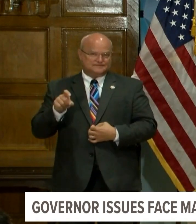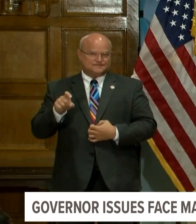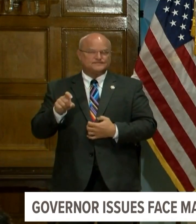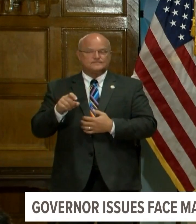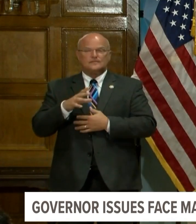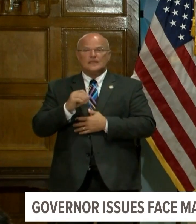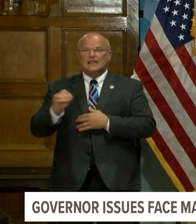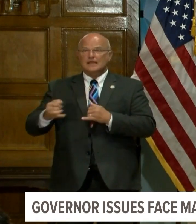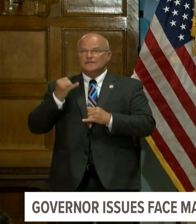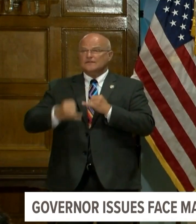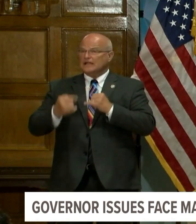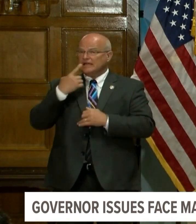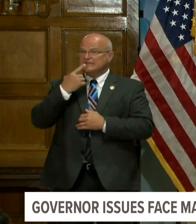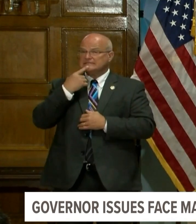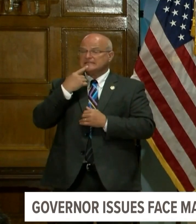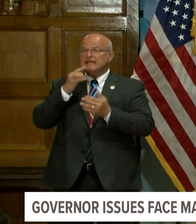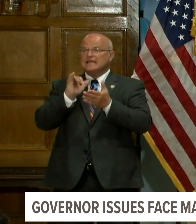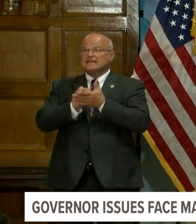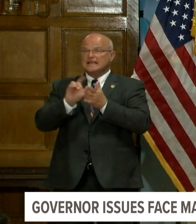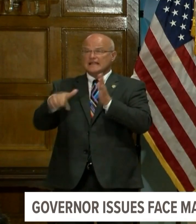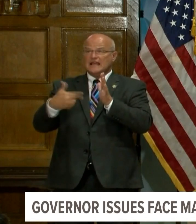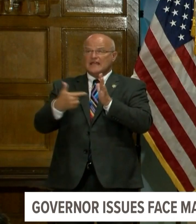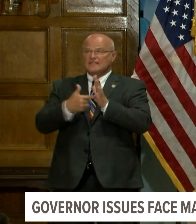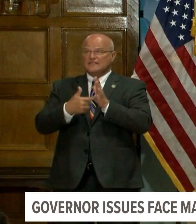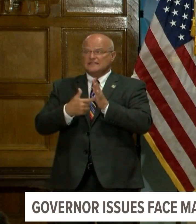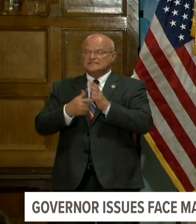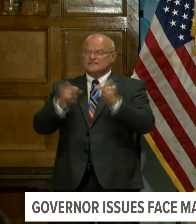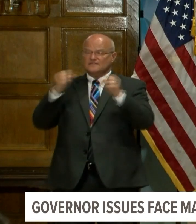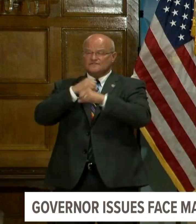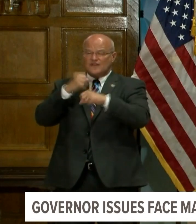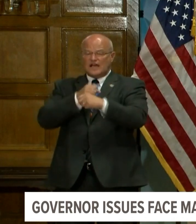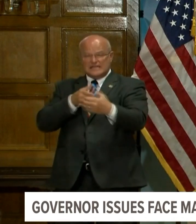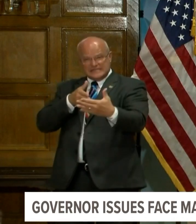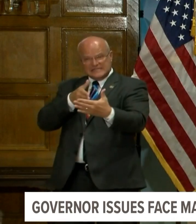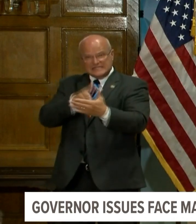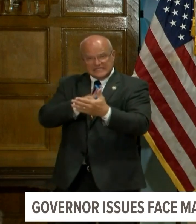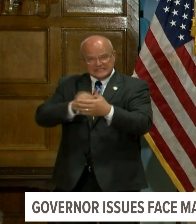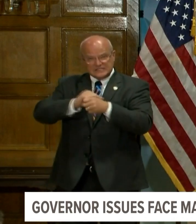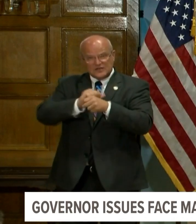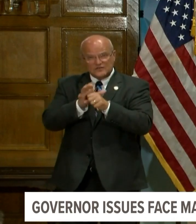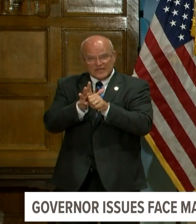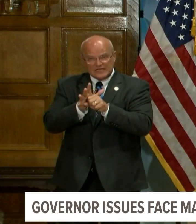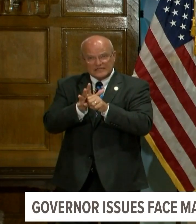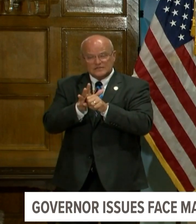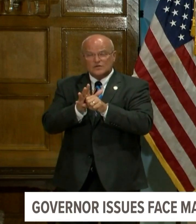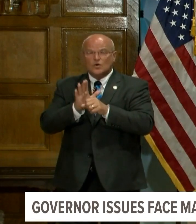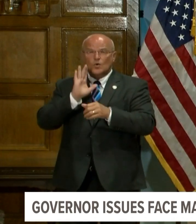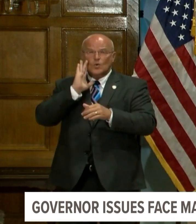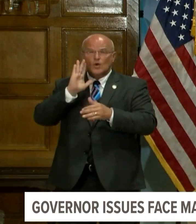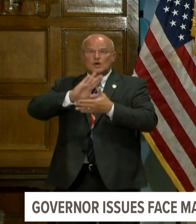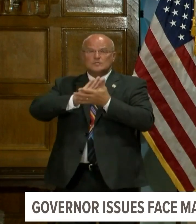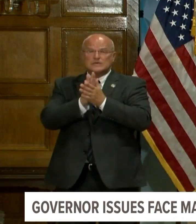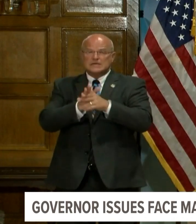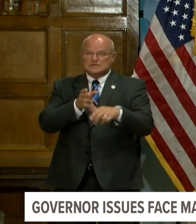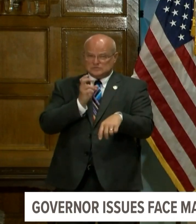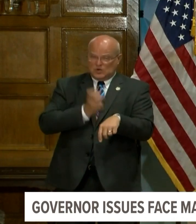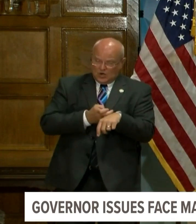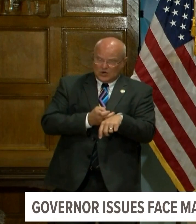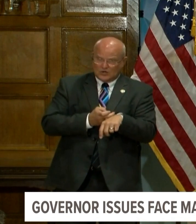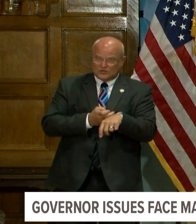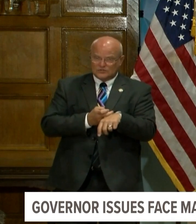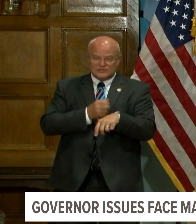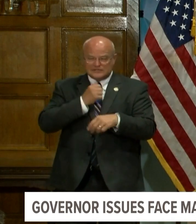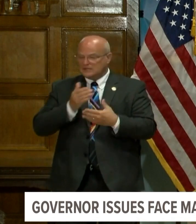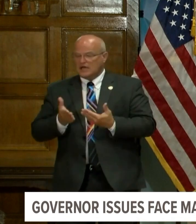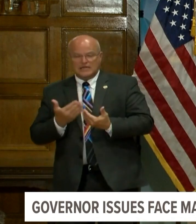And finally, I would say that this whole fight against COVID-19 is likely to get harder and not easier. And